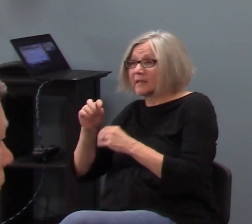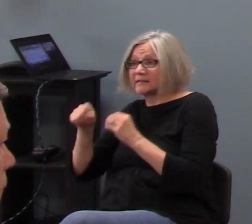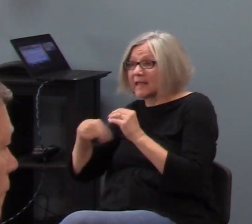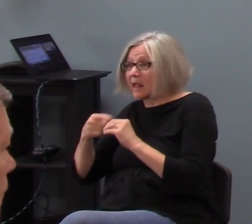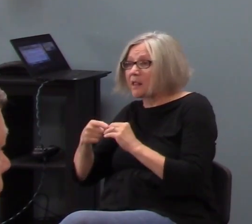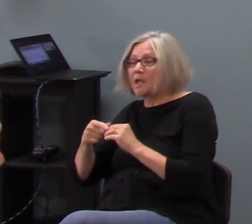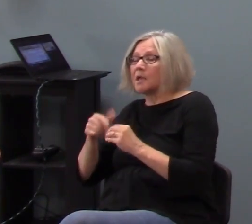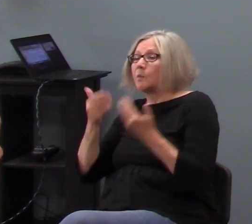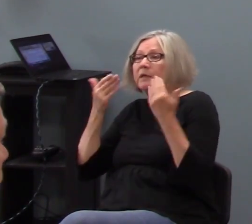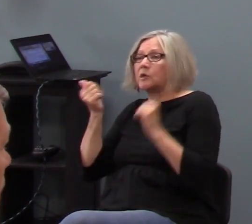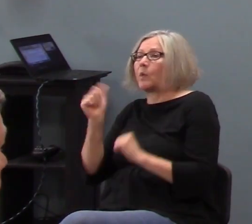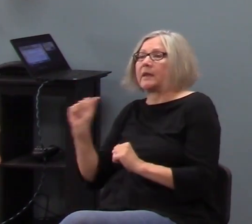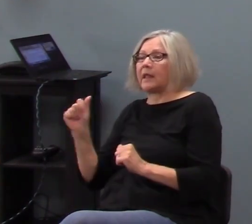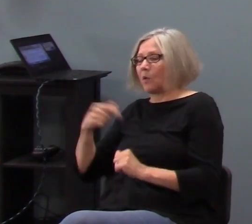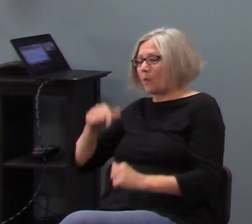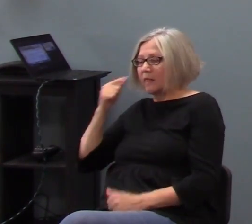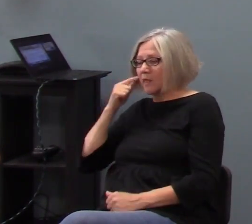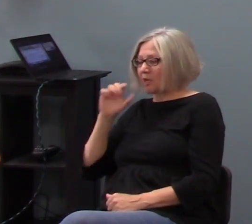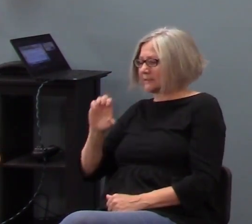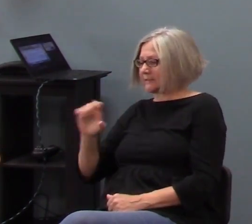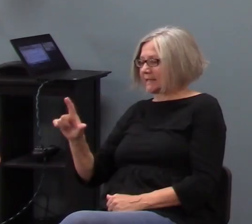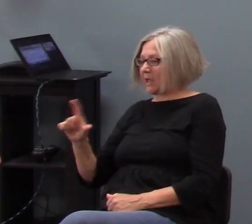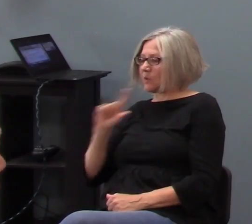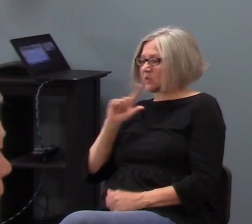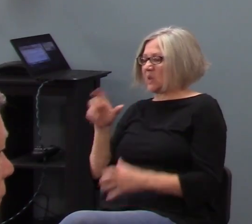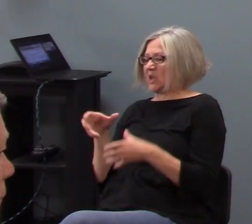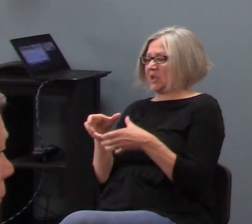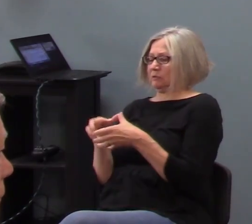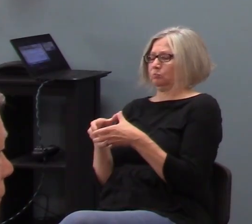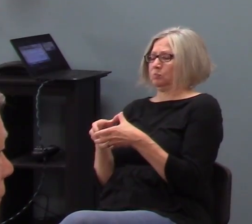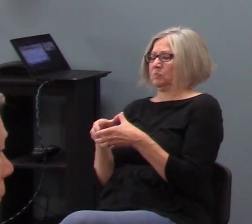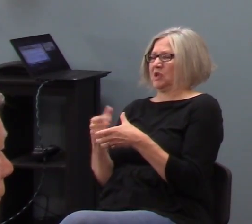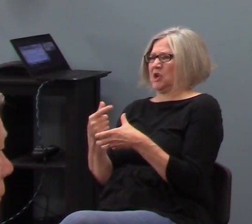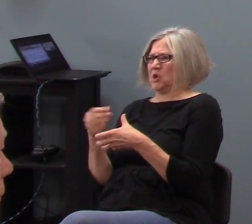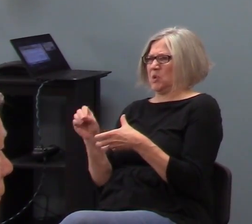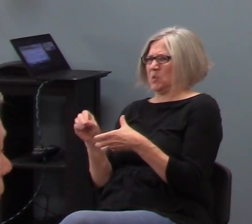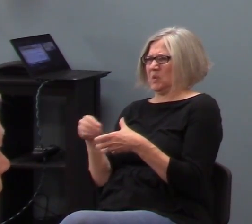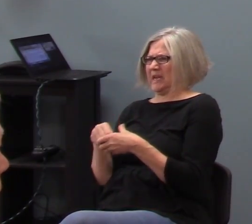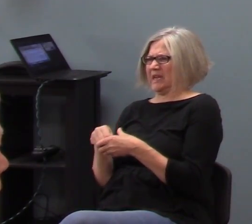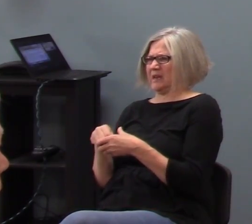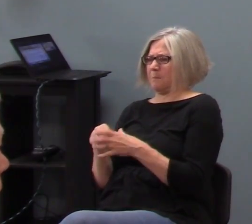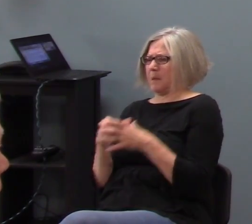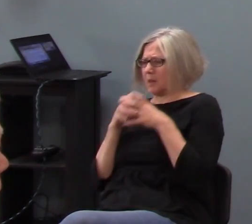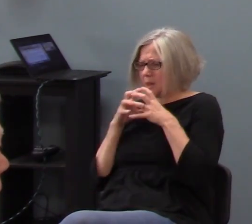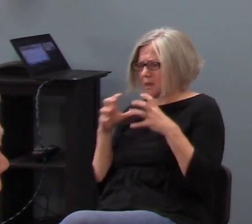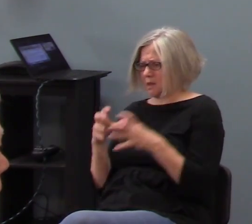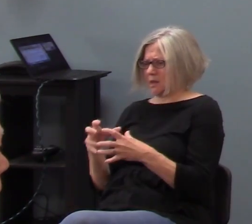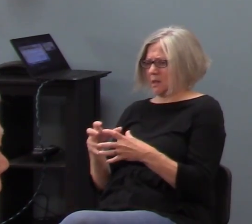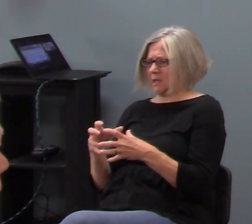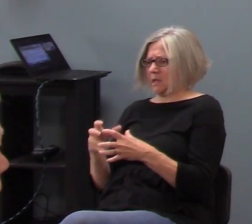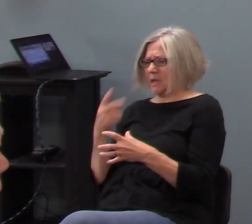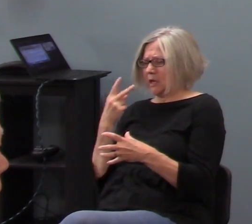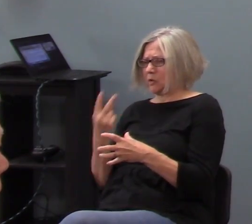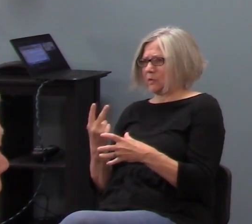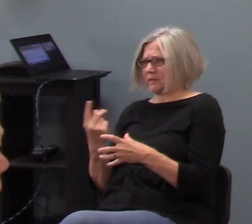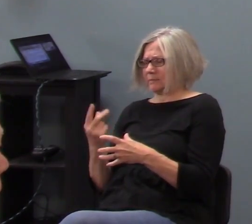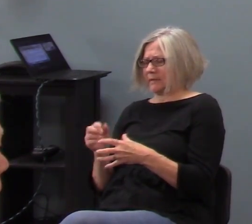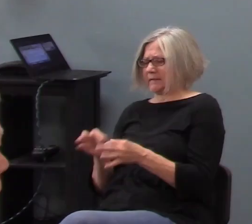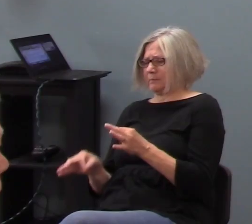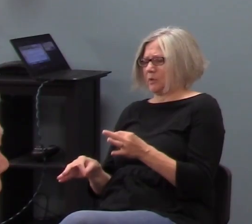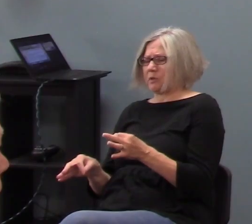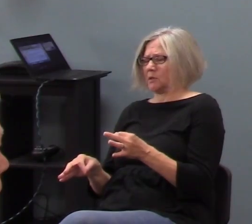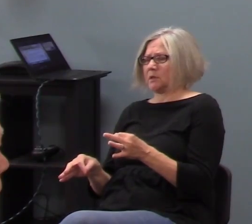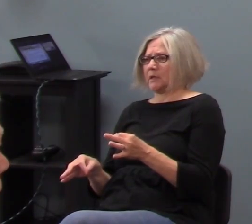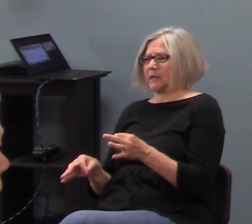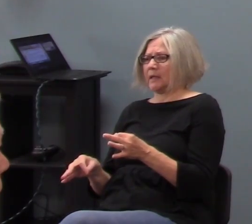We thought the cell was basically a little blob of goo wrapped in a bubble. And when you look at something and you see it's simple, it wouldn't